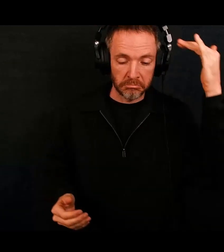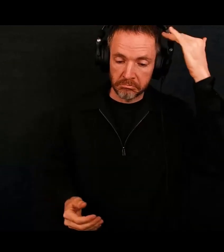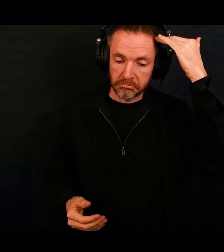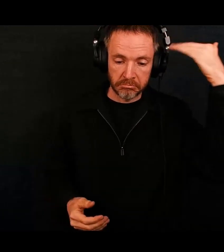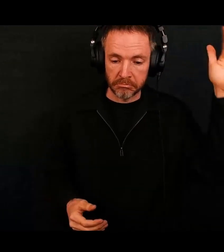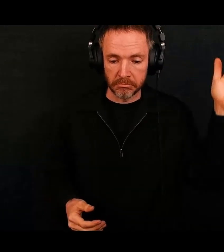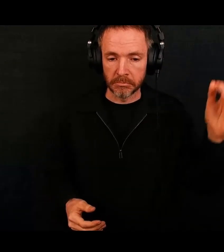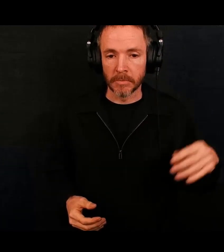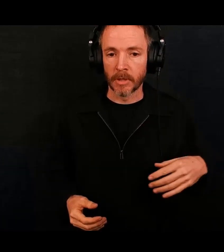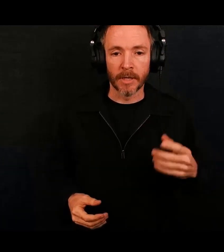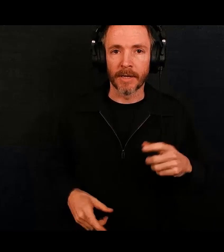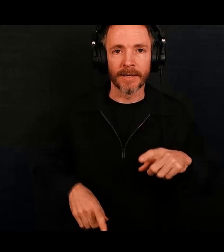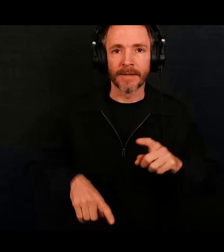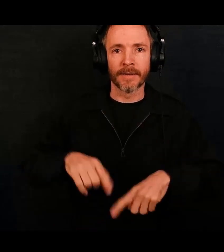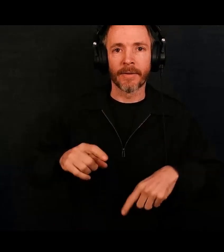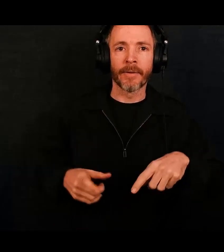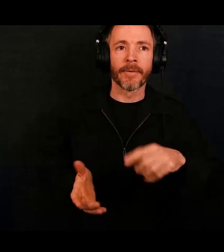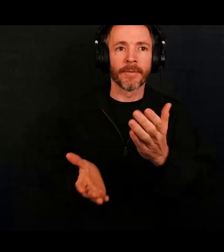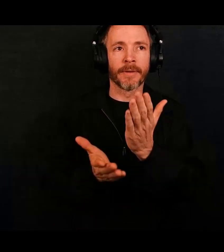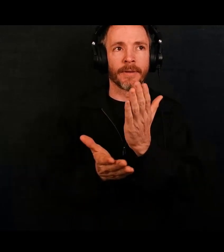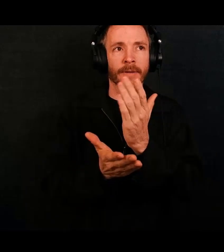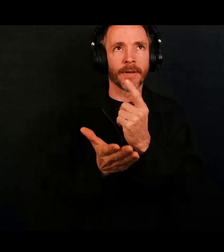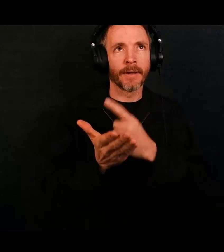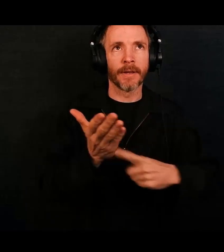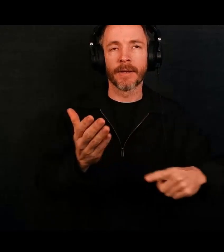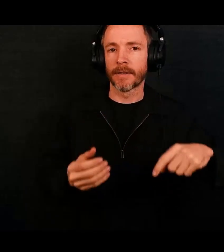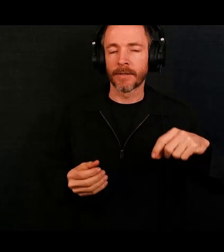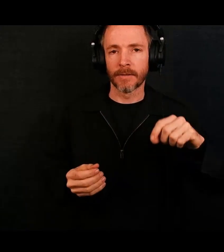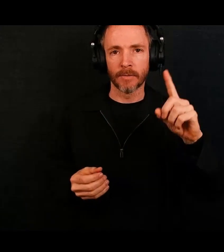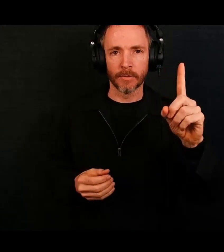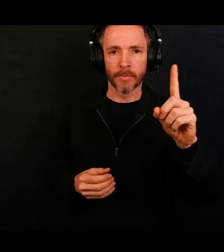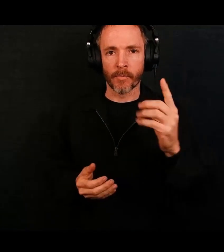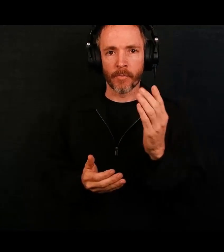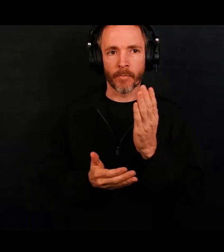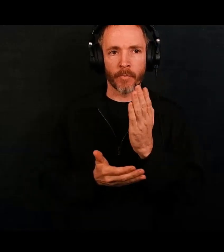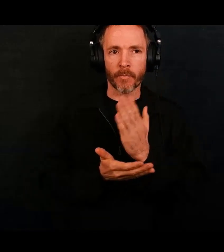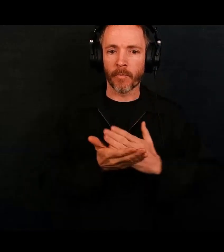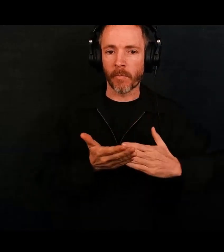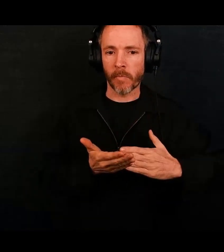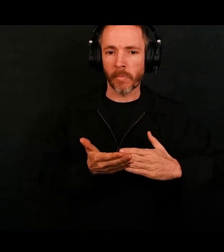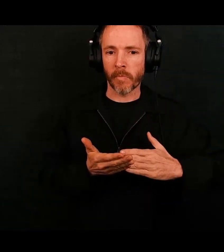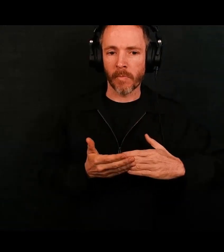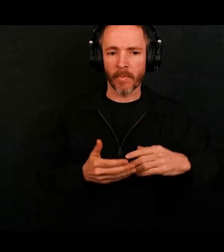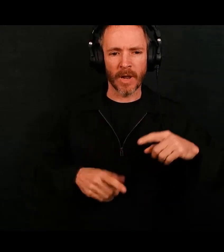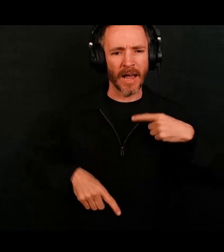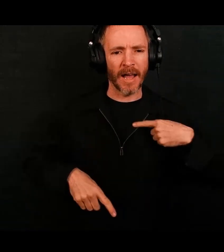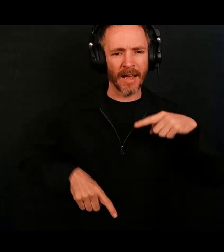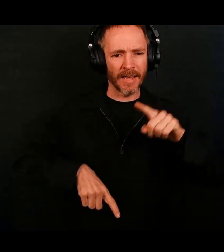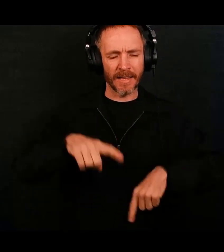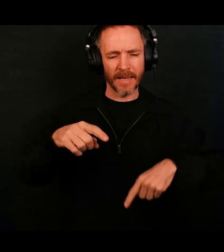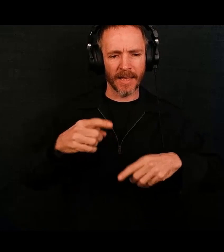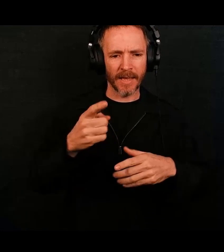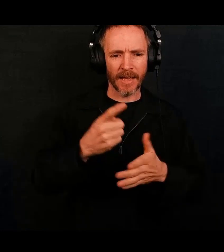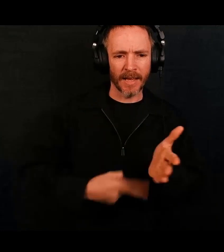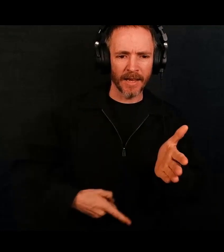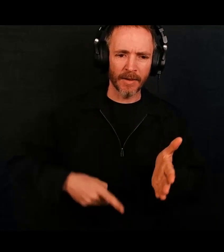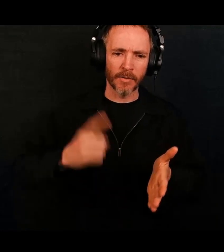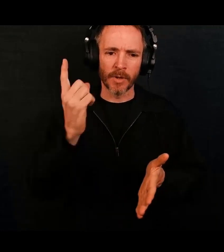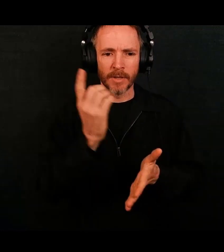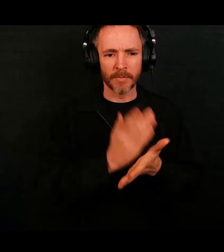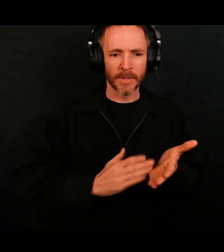was just turning out, like turning that way. Even with the groove that was that deep, try and help